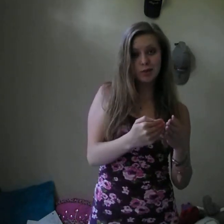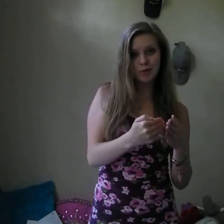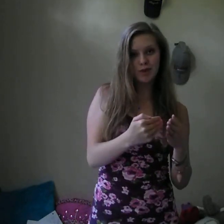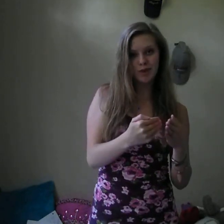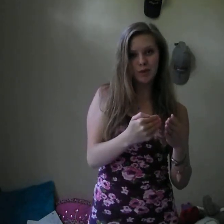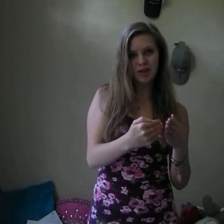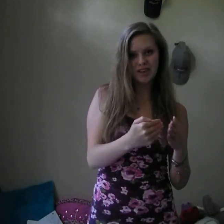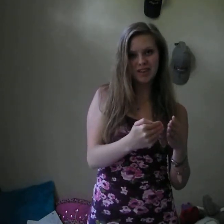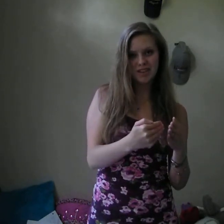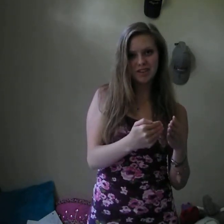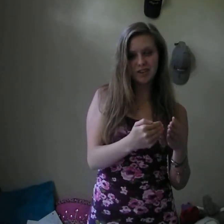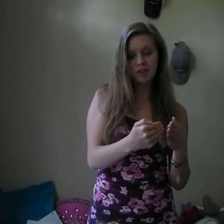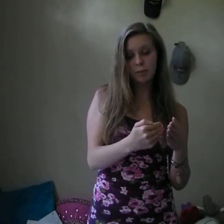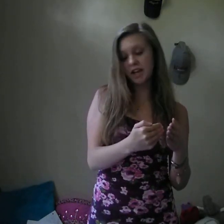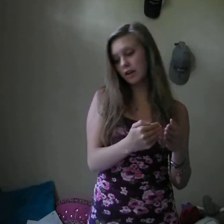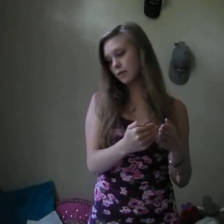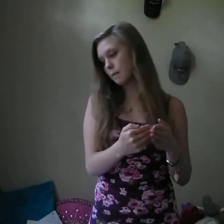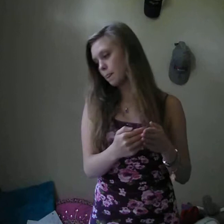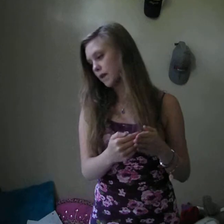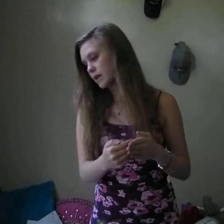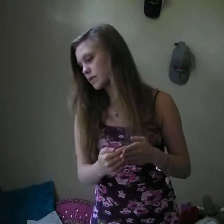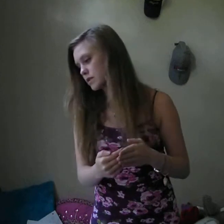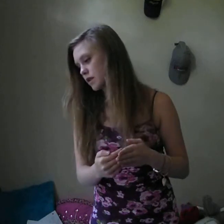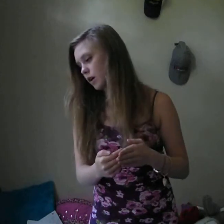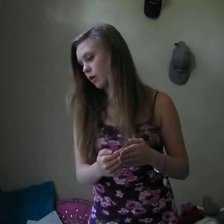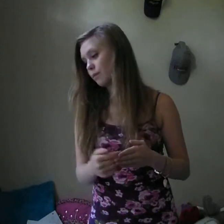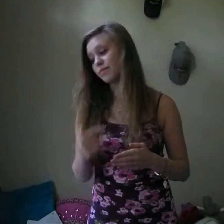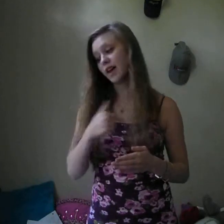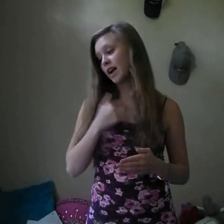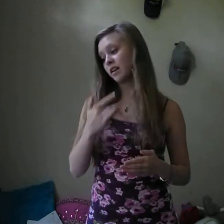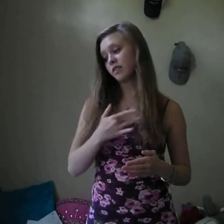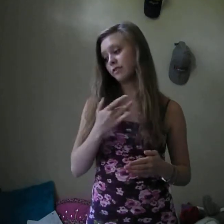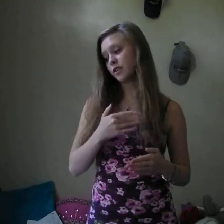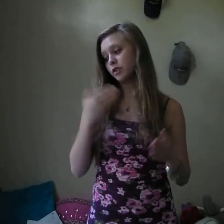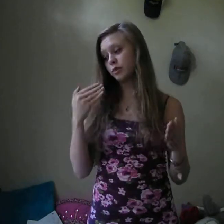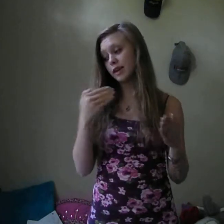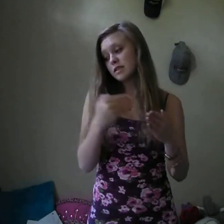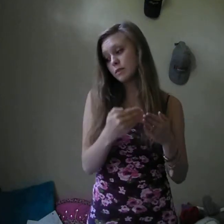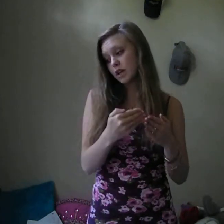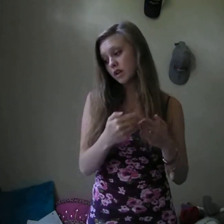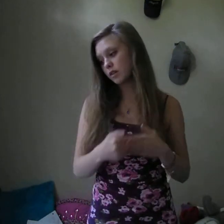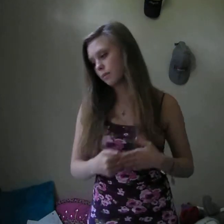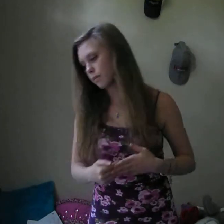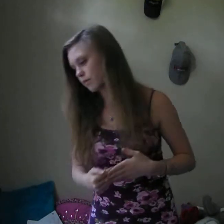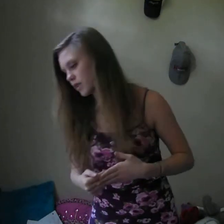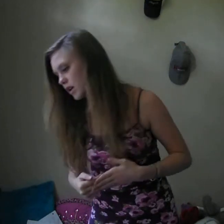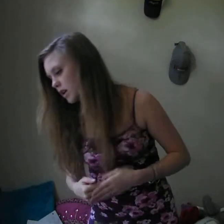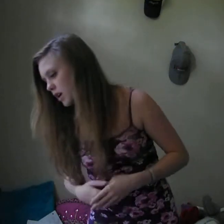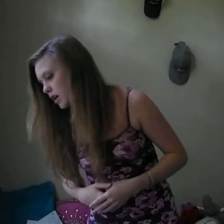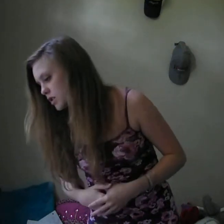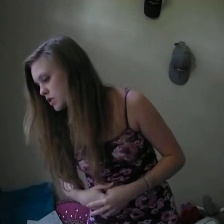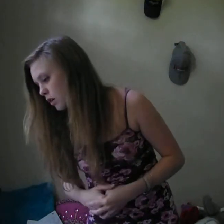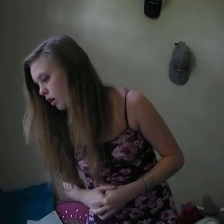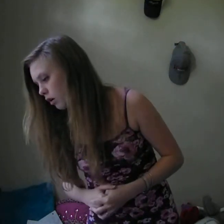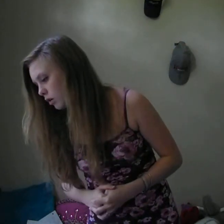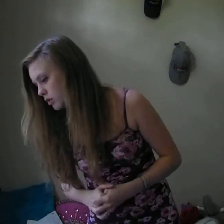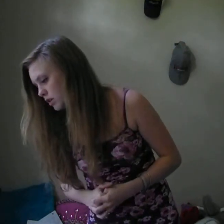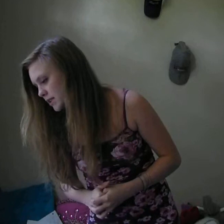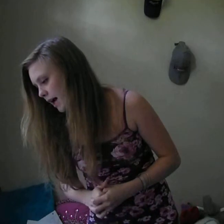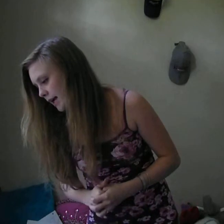to your non-dominant hand. So I not feel you next to me. So I'll hold tight